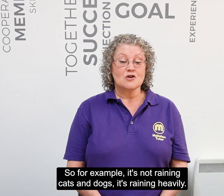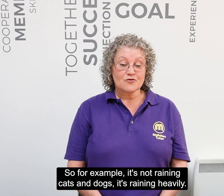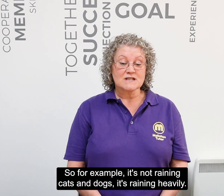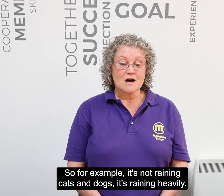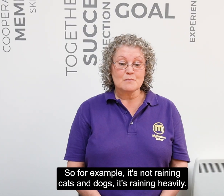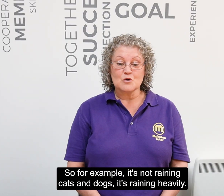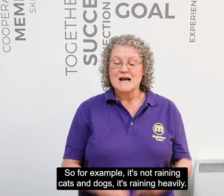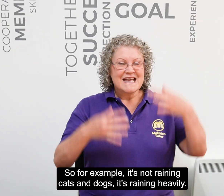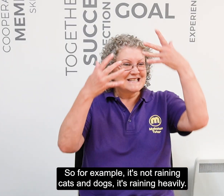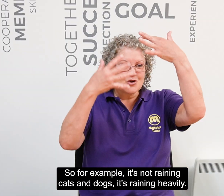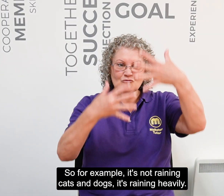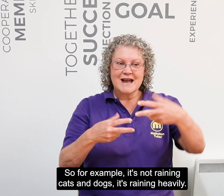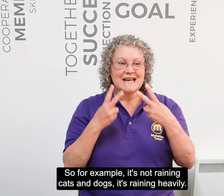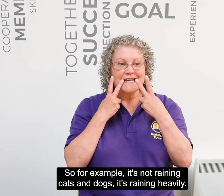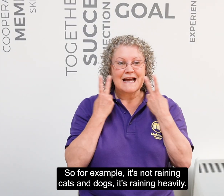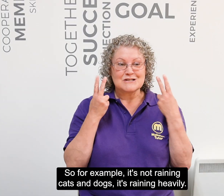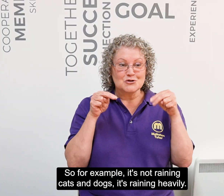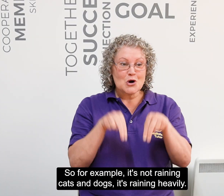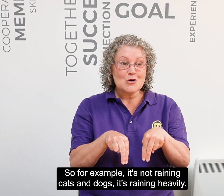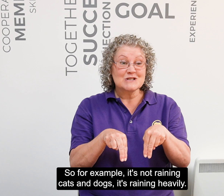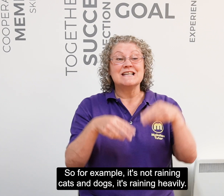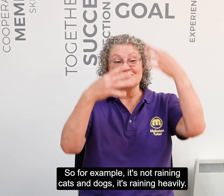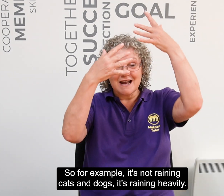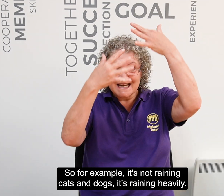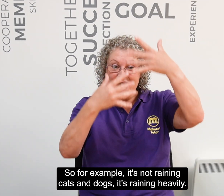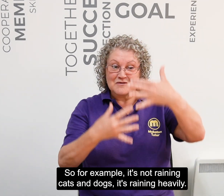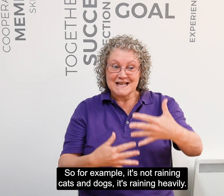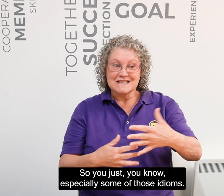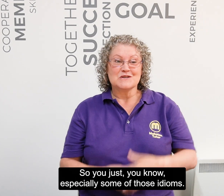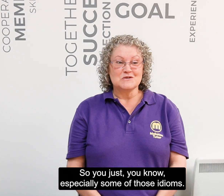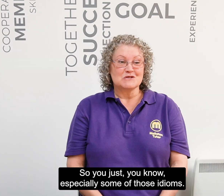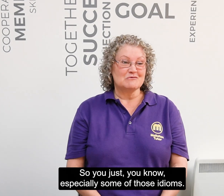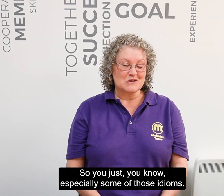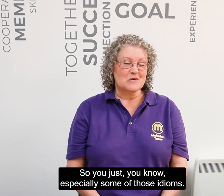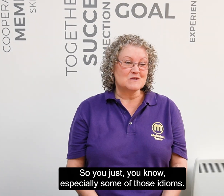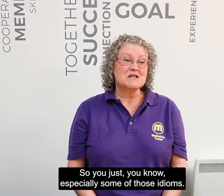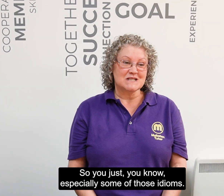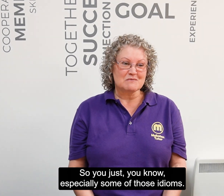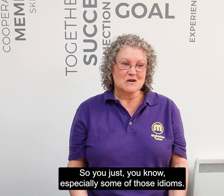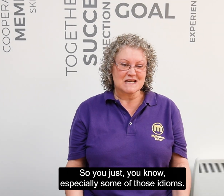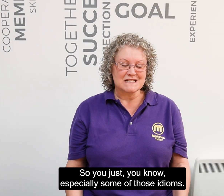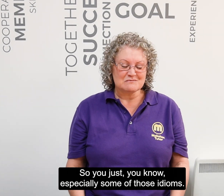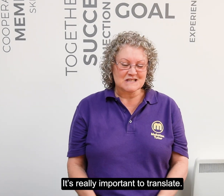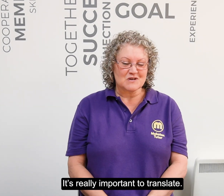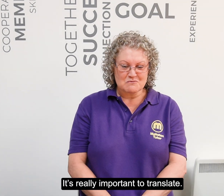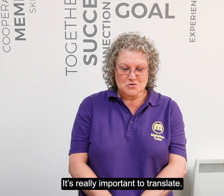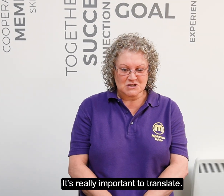for example, it's not raining cats and dogs, it's raining heavily. So you just, especially some of those idioms, it's really important